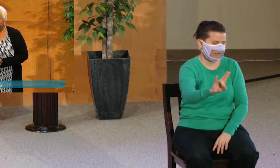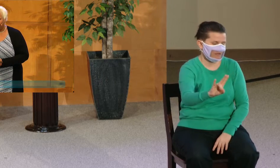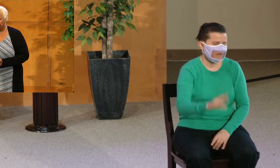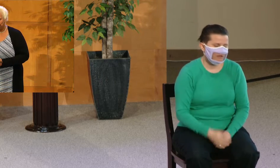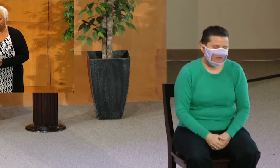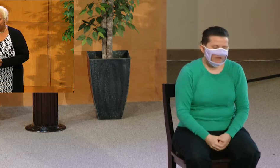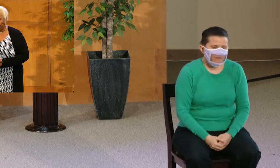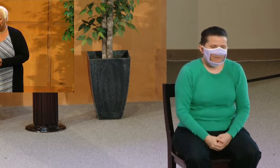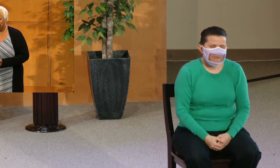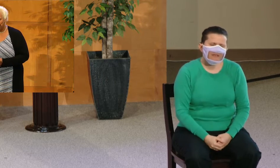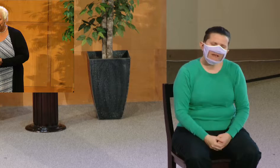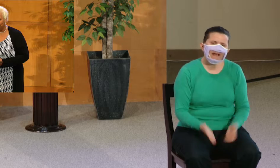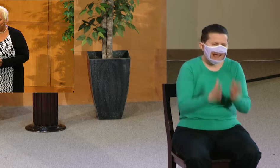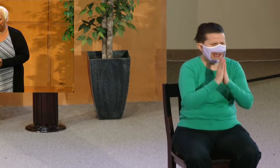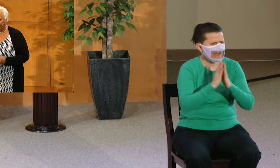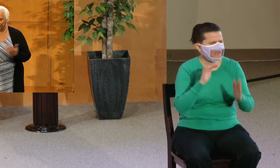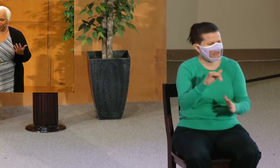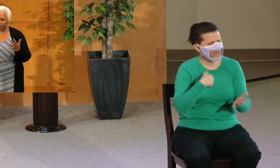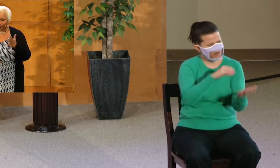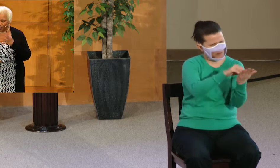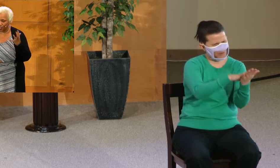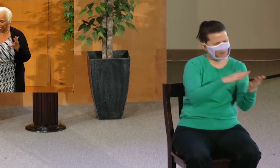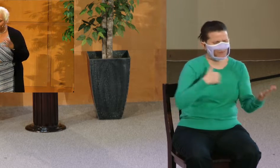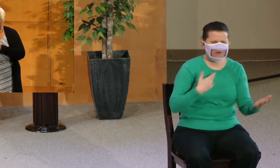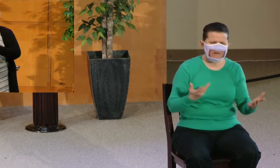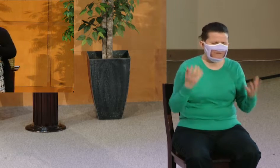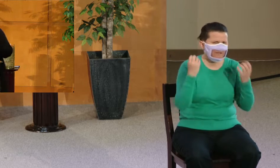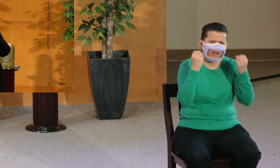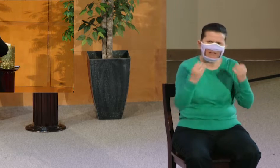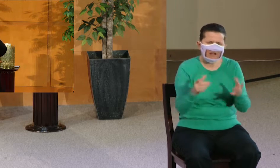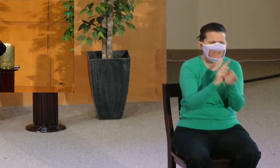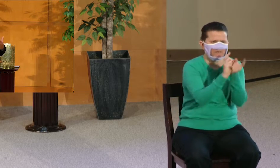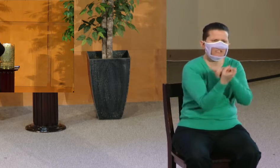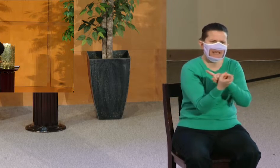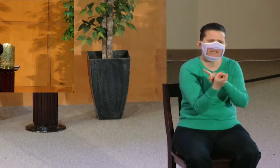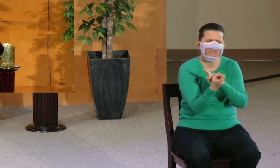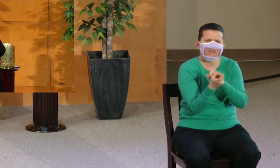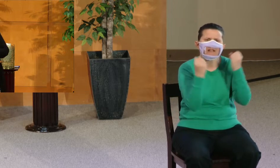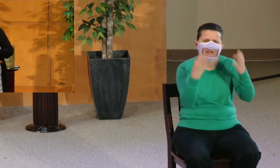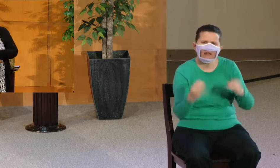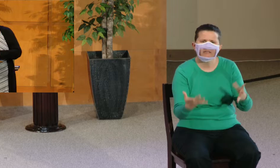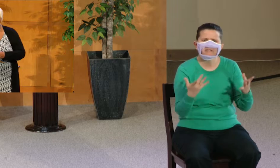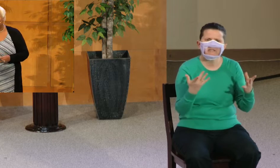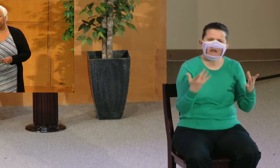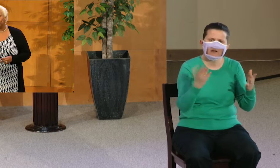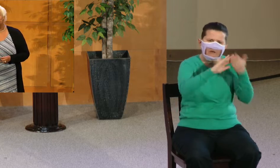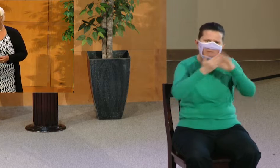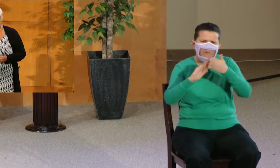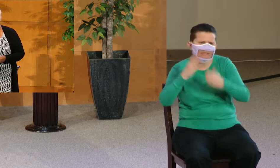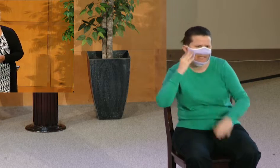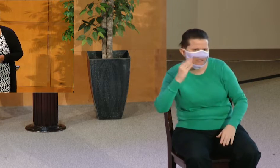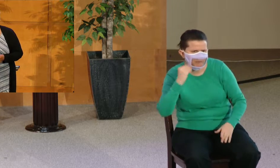because you may be thinking, well, yeah, a lot's changed and lots happened in our community, but what you